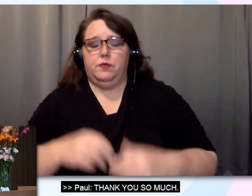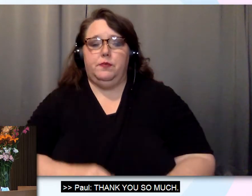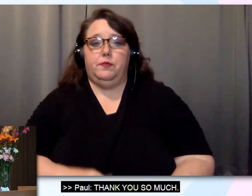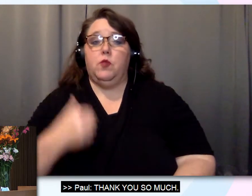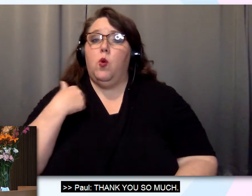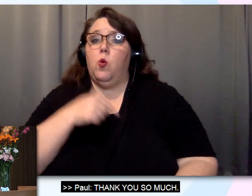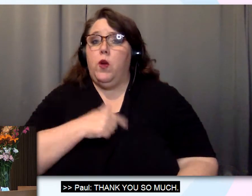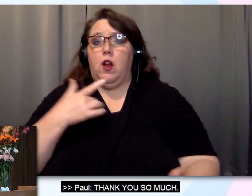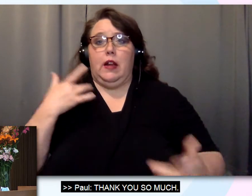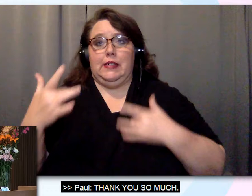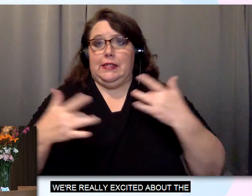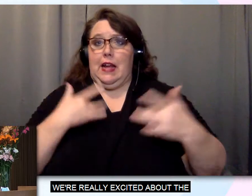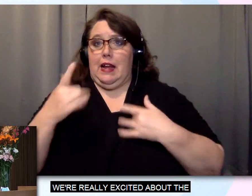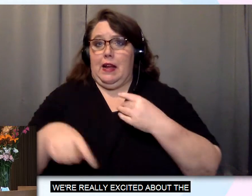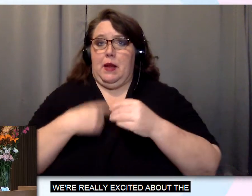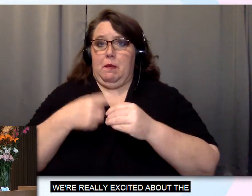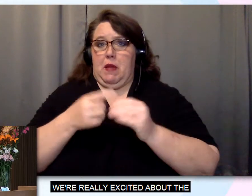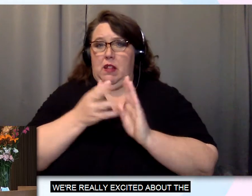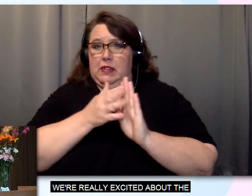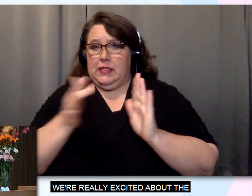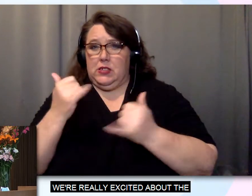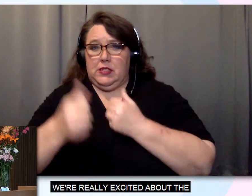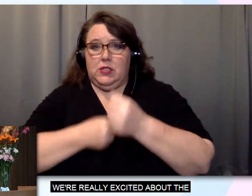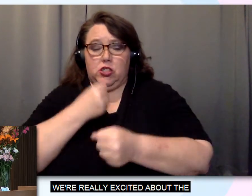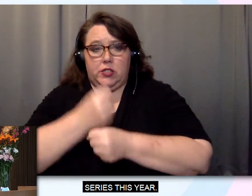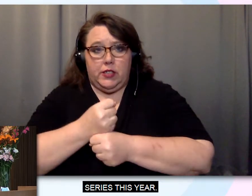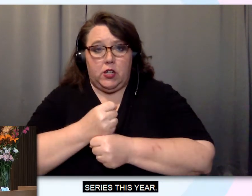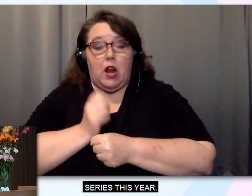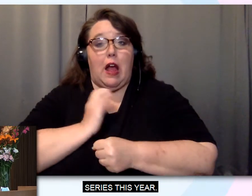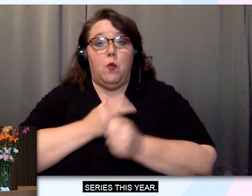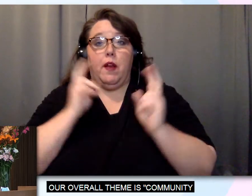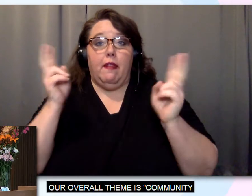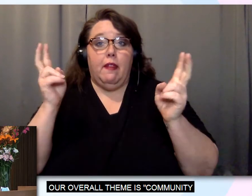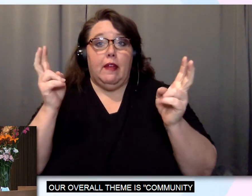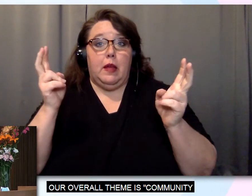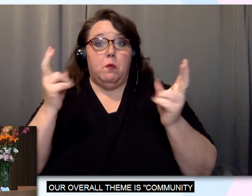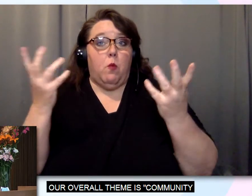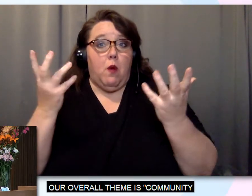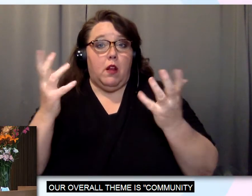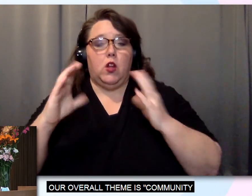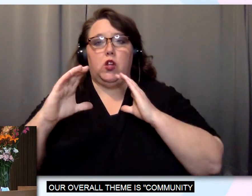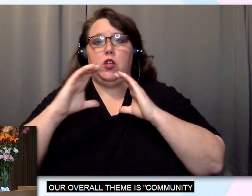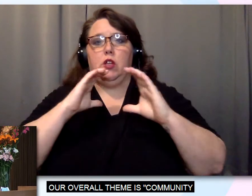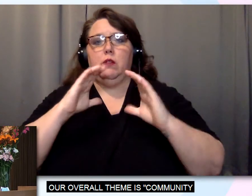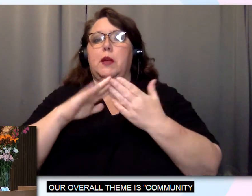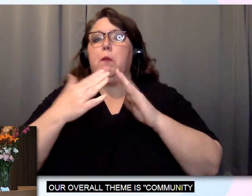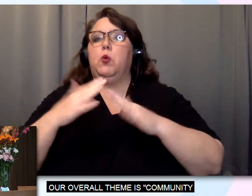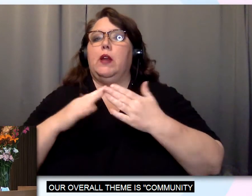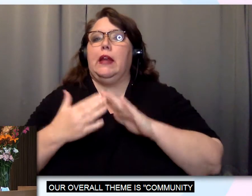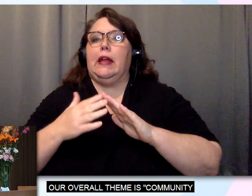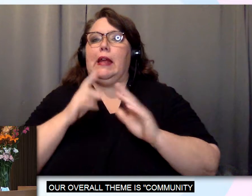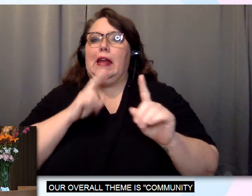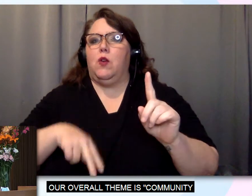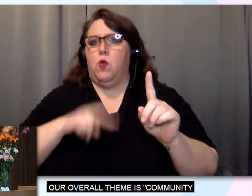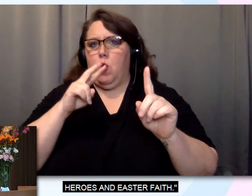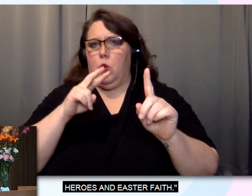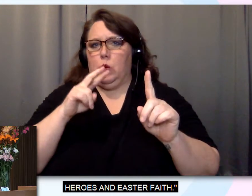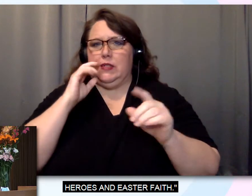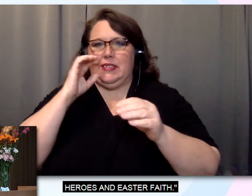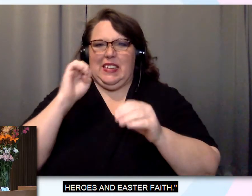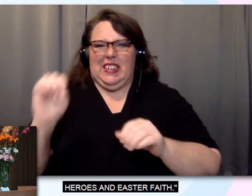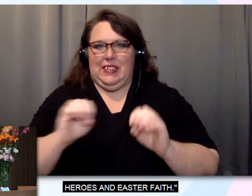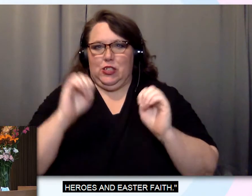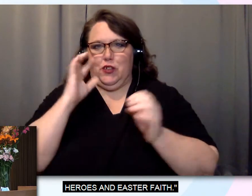Thank you so much. We're really excited about the series this year. Our overall theme is Community Heroes